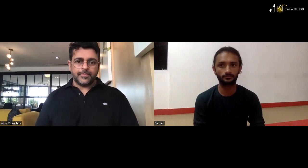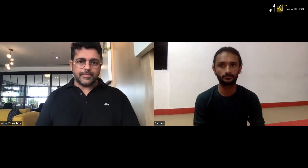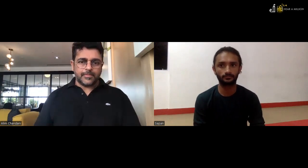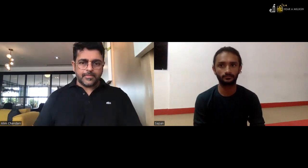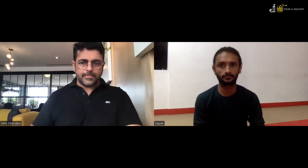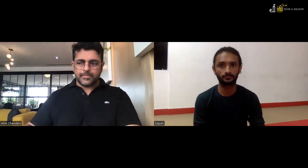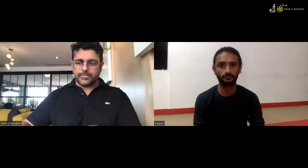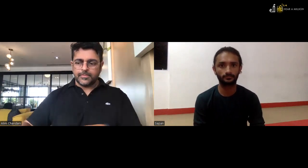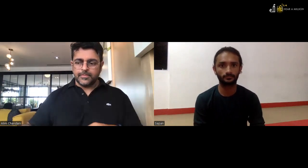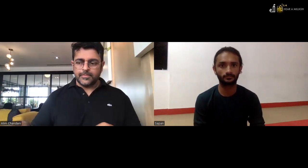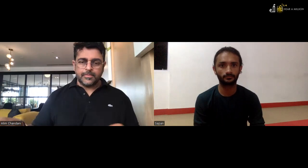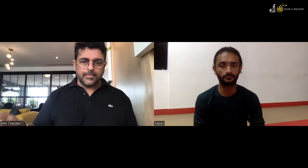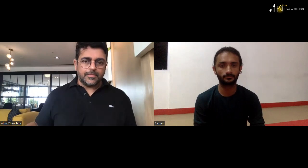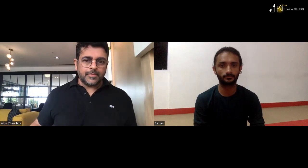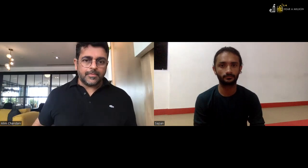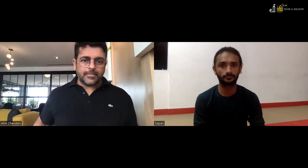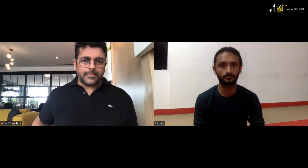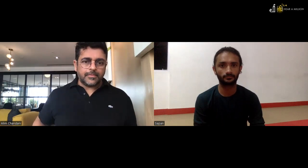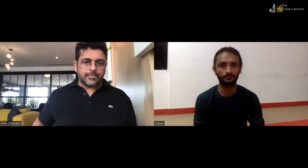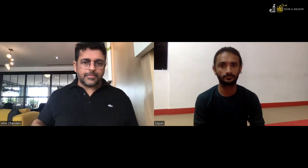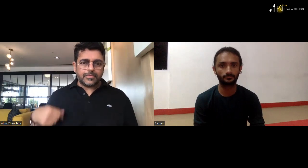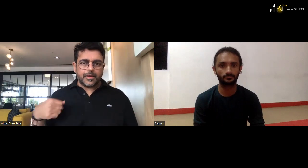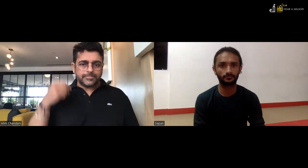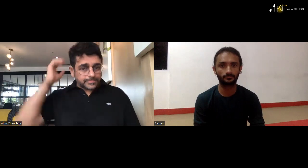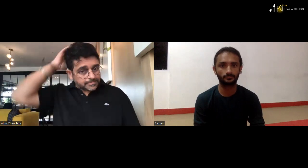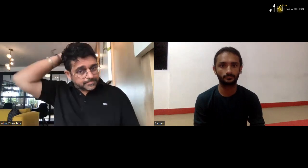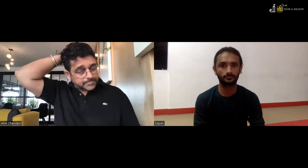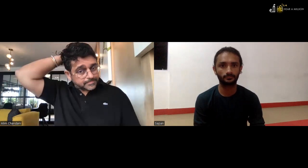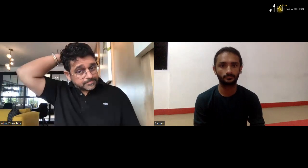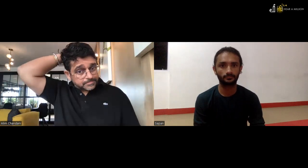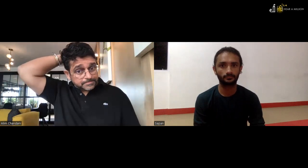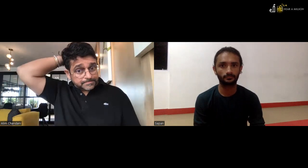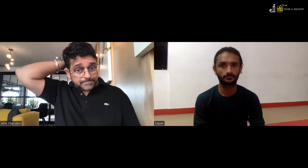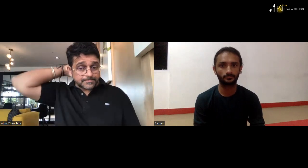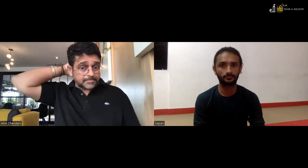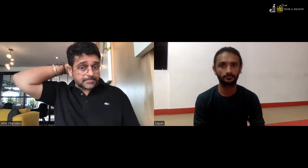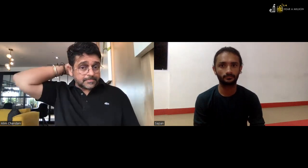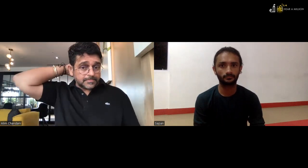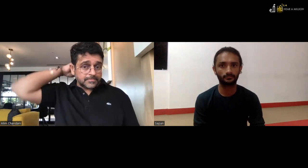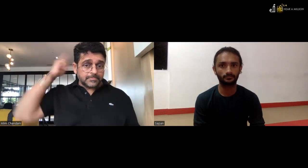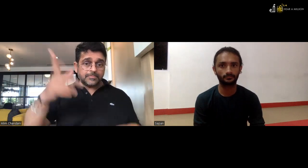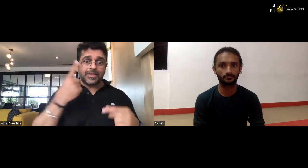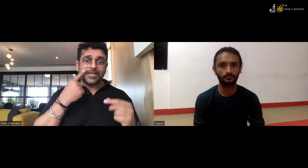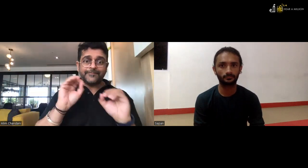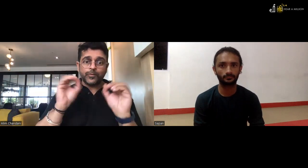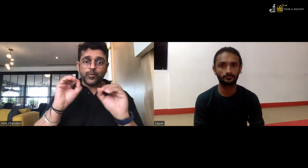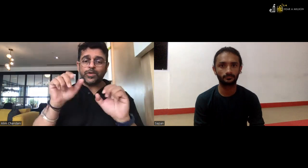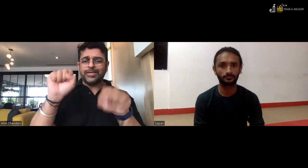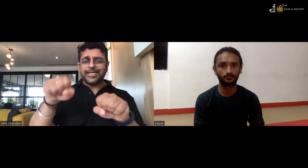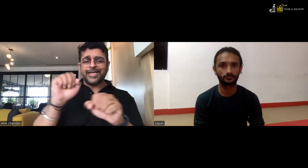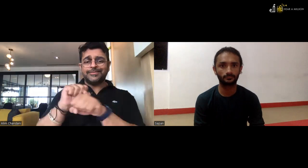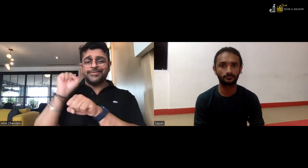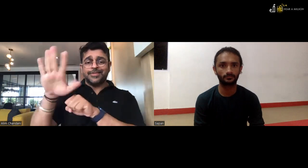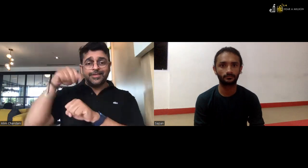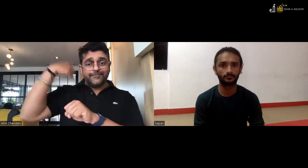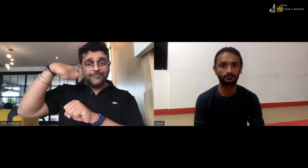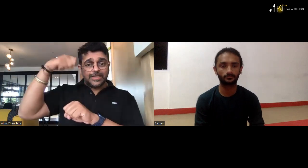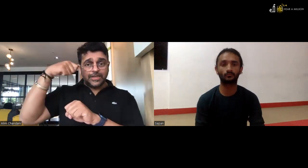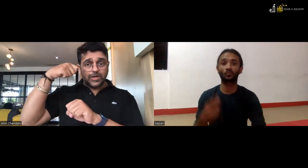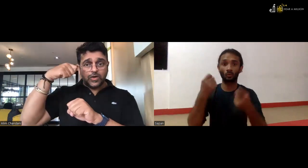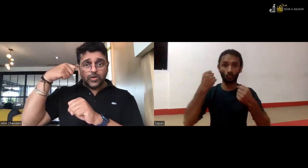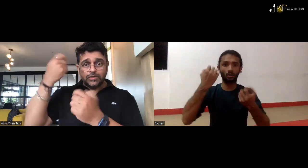Firstly, women don't have to, stay behind. They have to come in the front and say that, this is